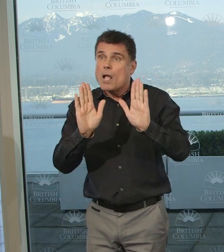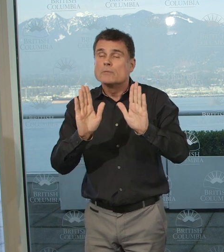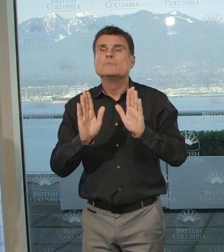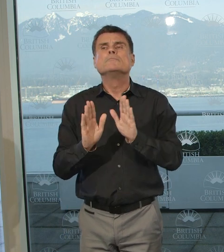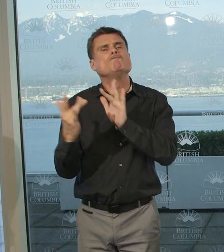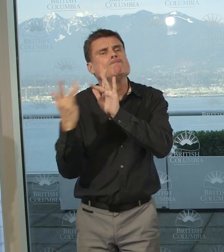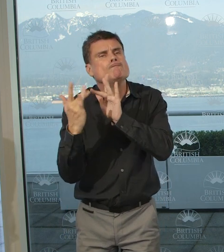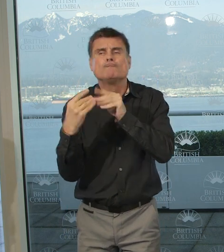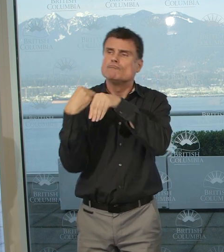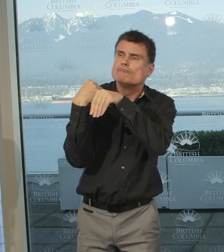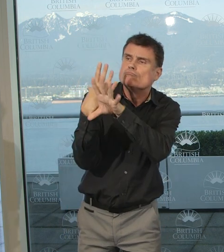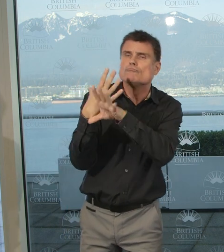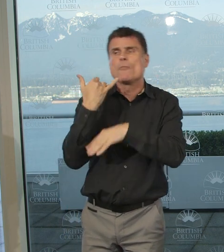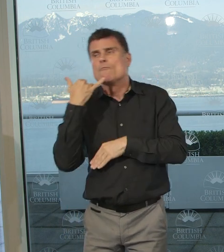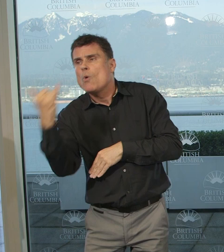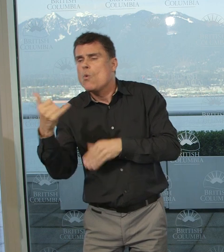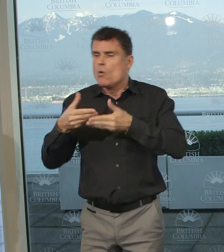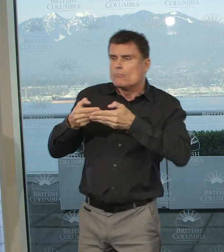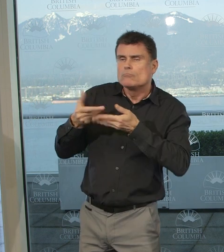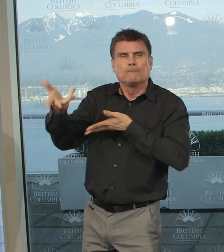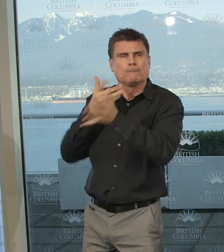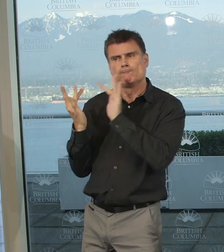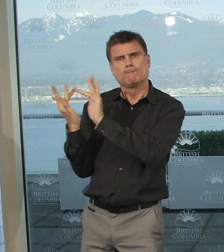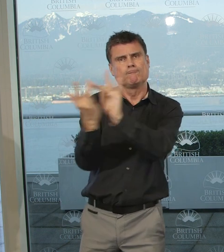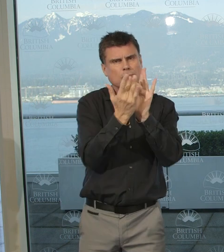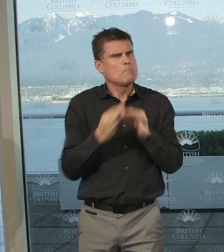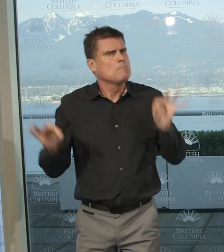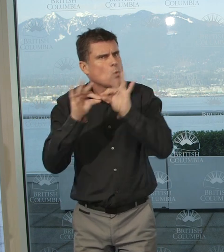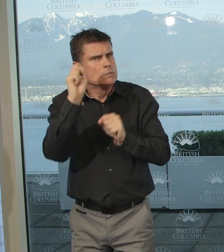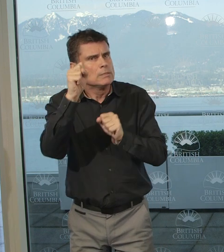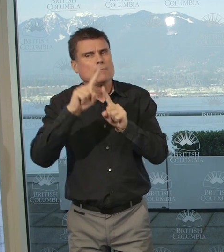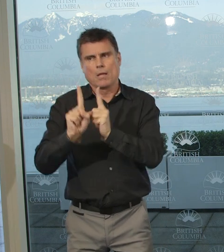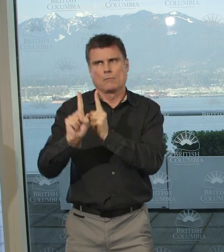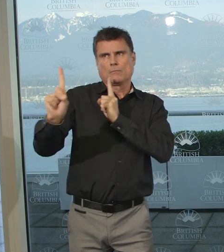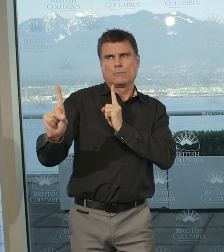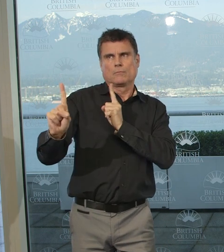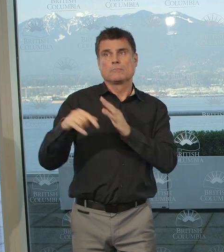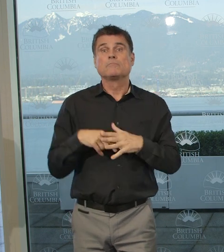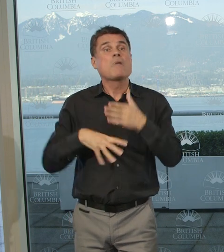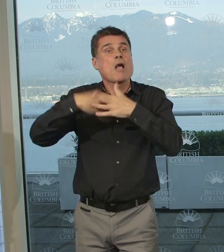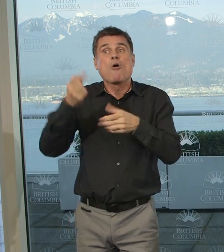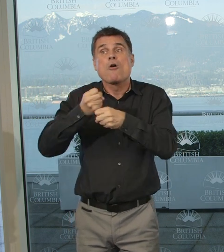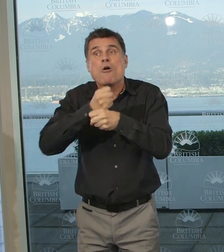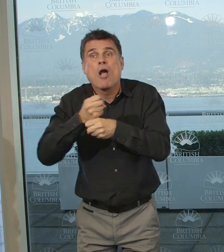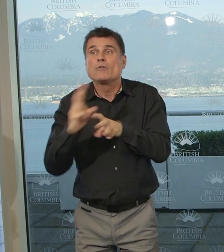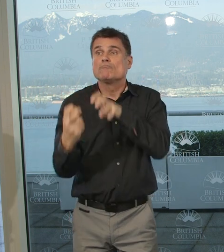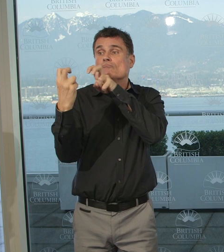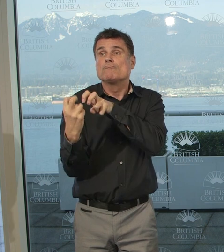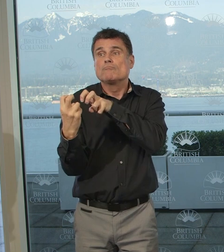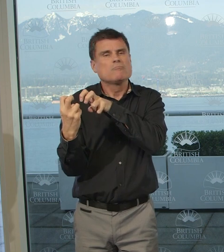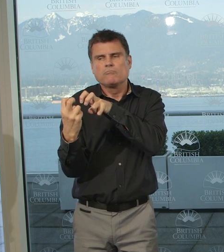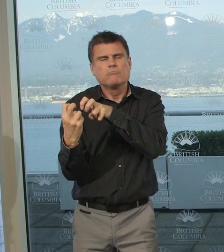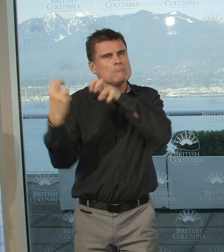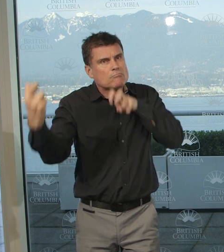many innovative ways that people are doing things like virtual coffee dates, takeout windows at restaurants and